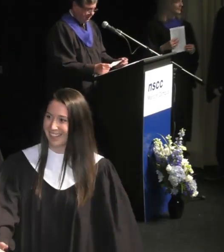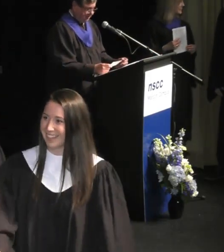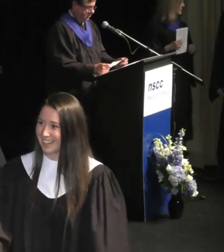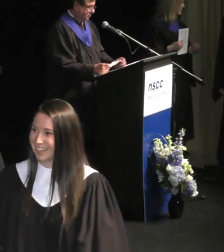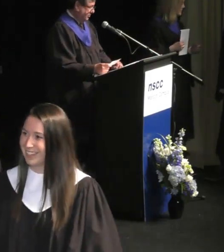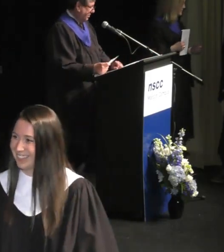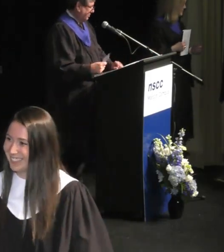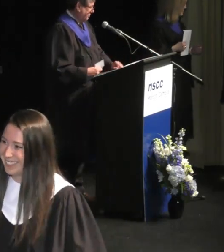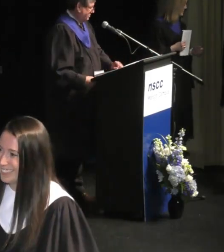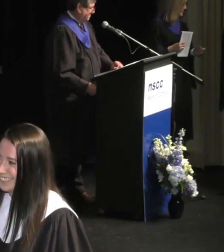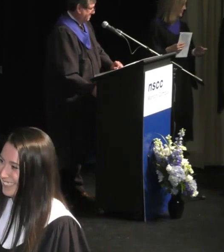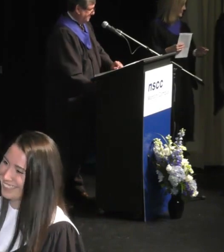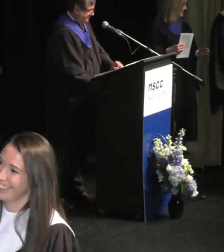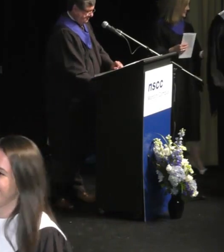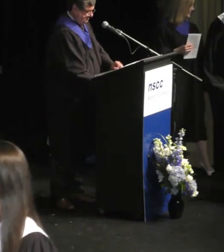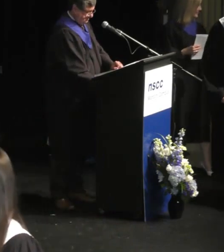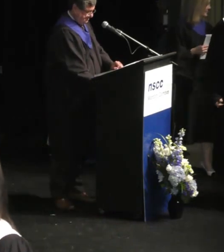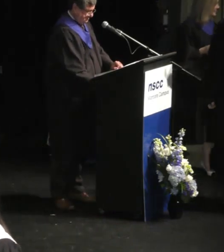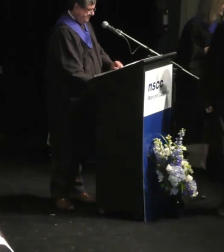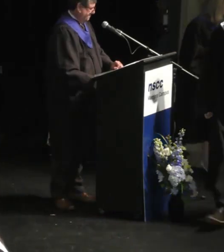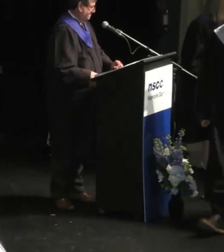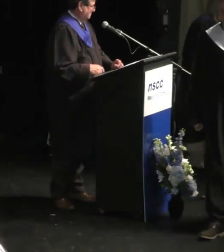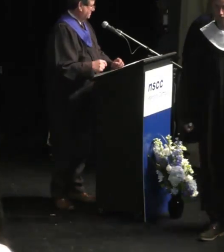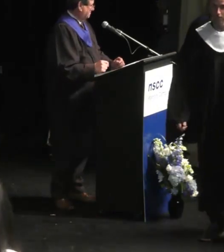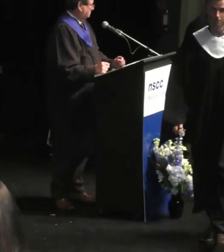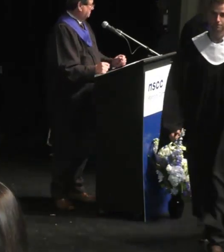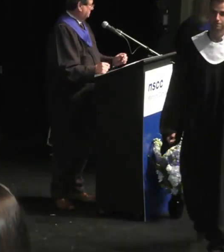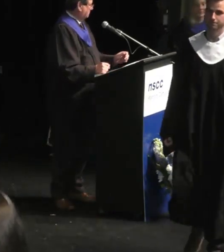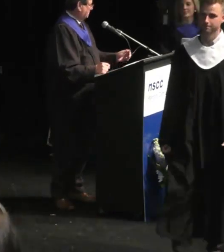Ryan McDonald with honors.